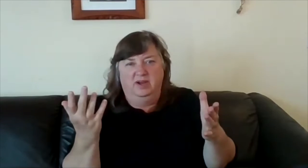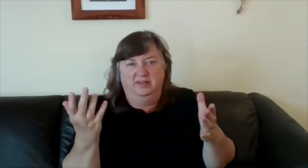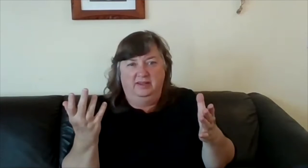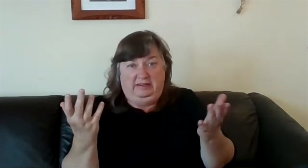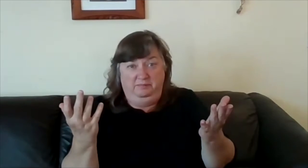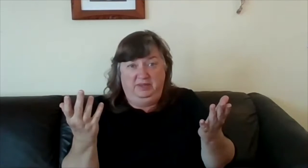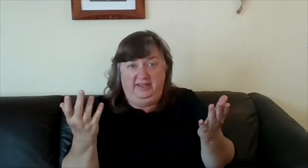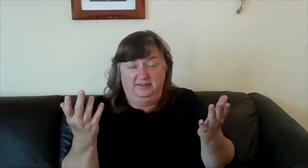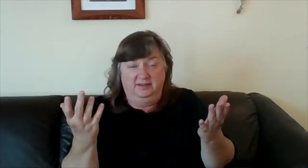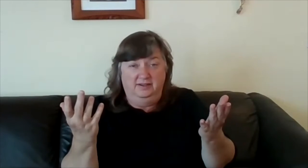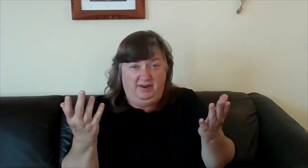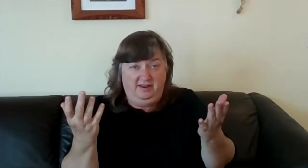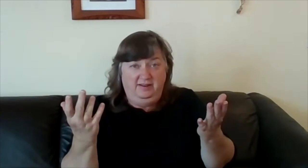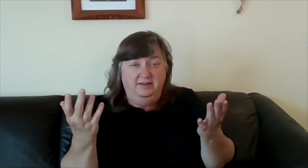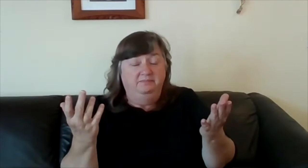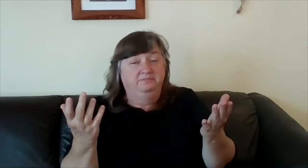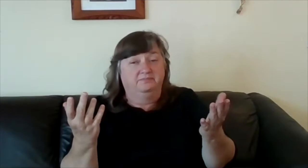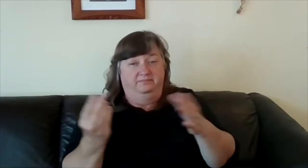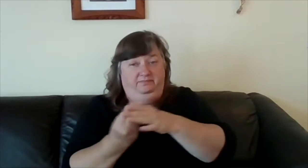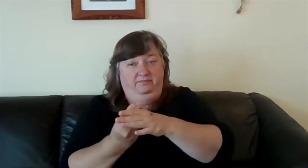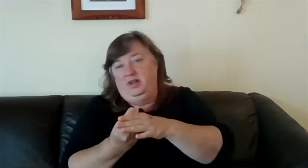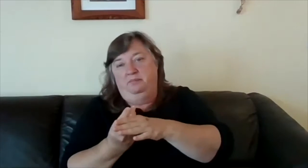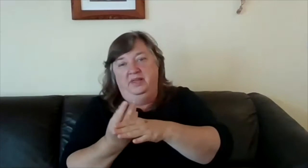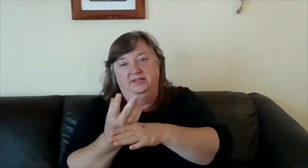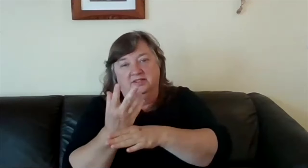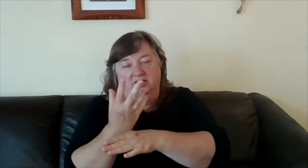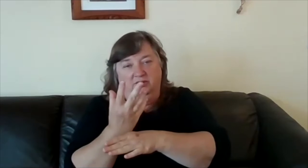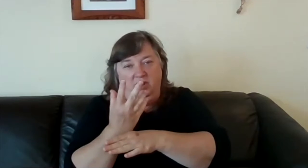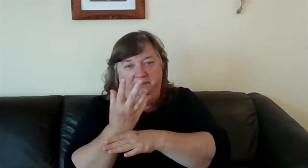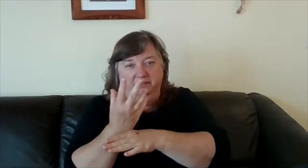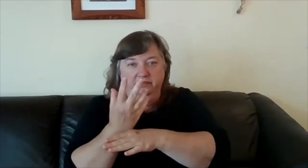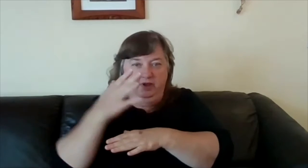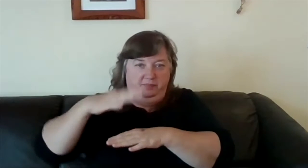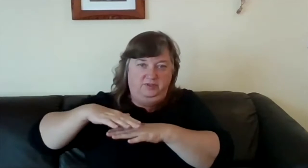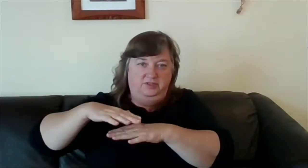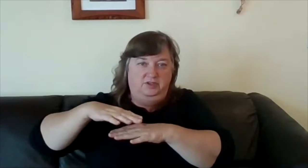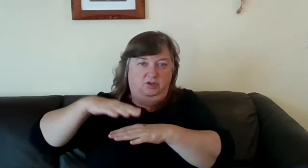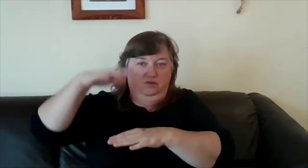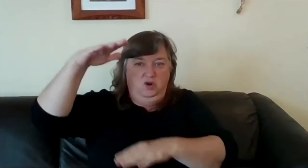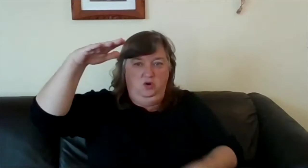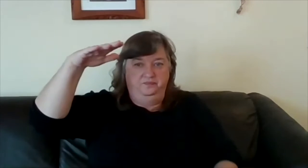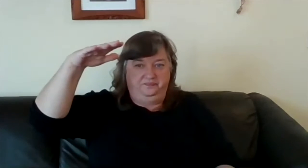well, plant, right? A plant is going to grow. A person's going to grow,